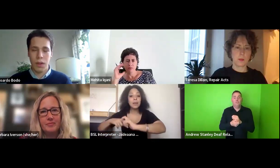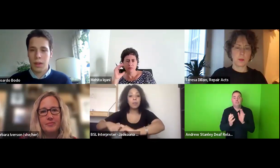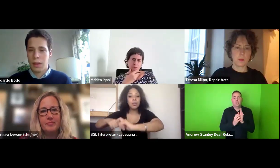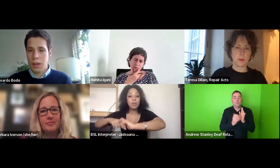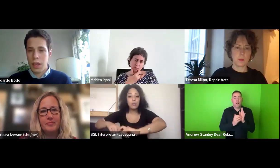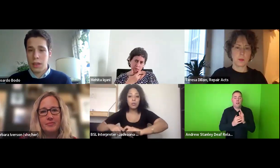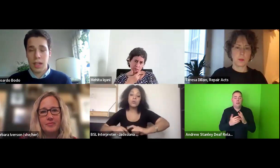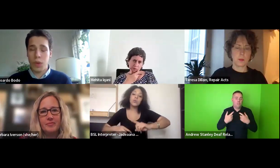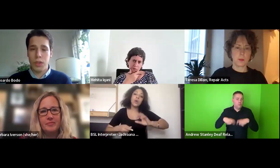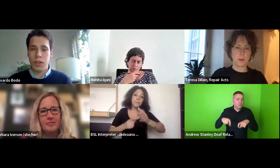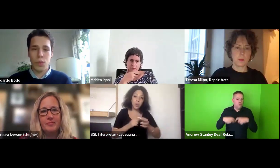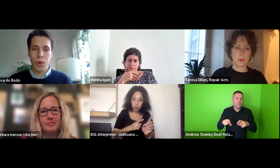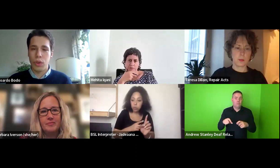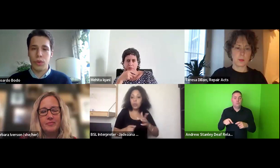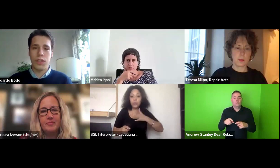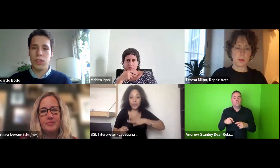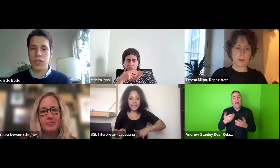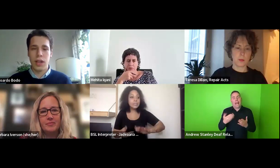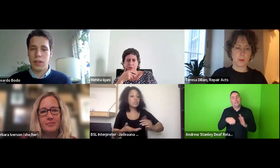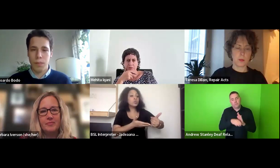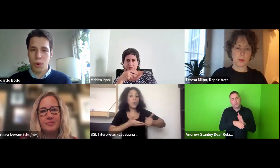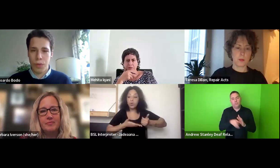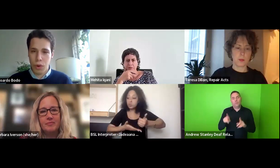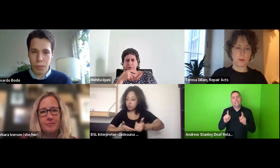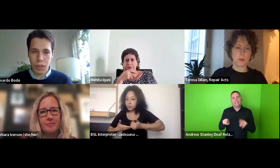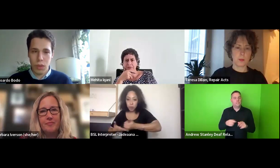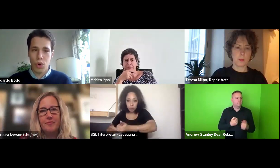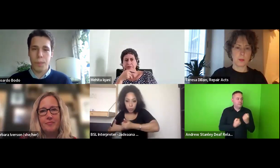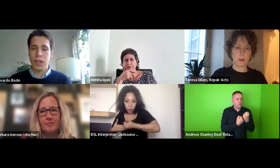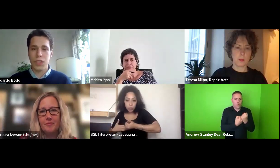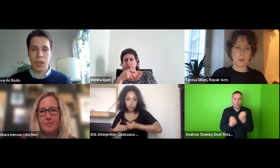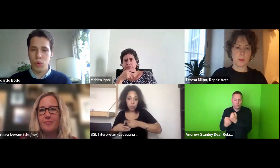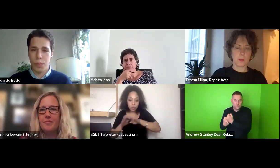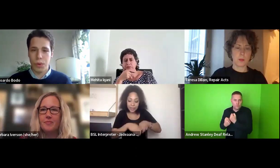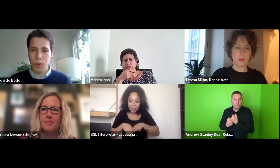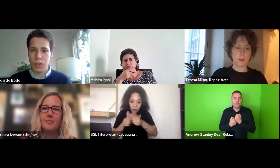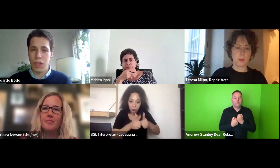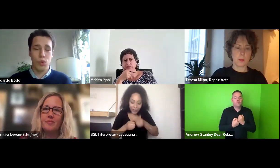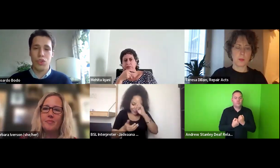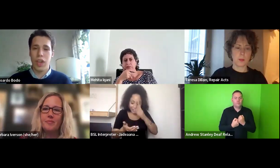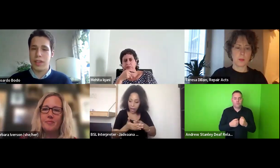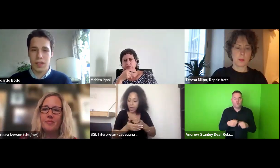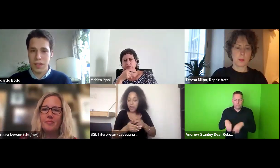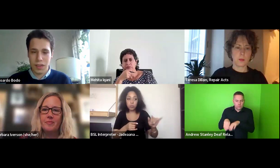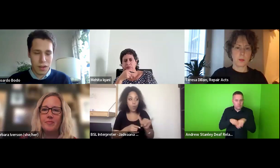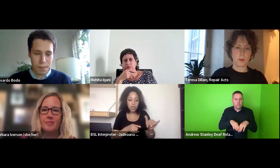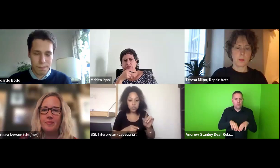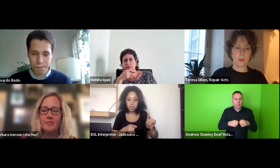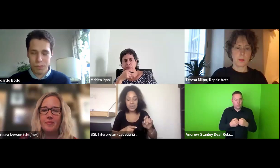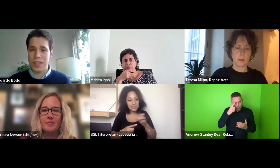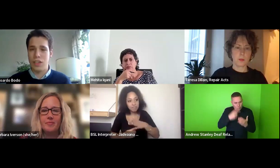help. And that's why we need the support of all civil society, both from Europe and outside Europe, because the industry